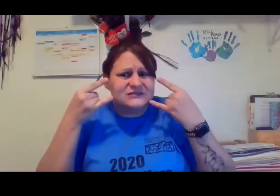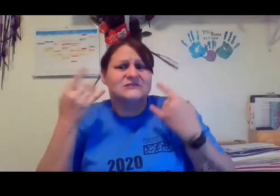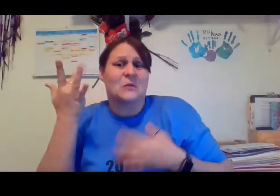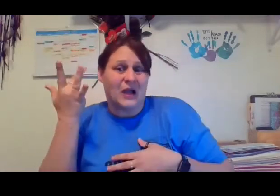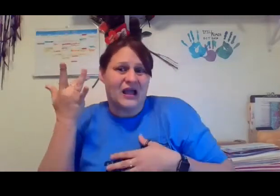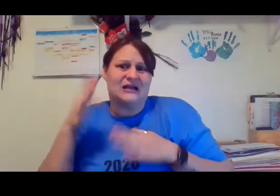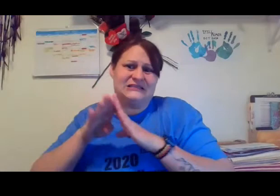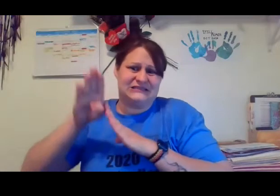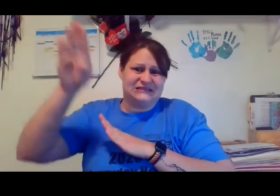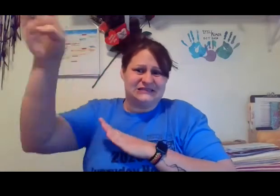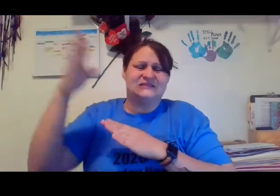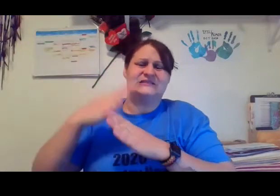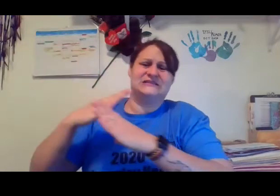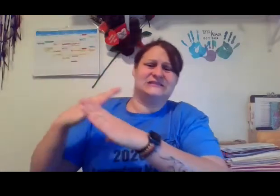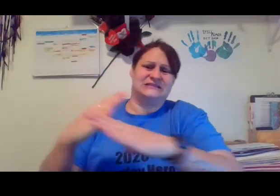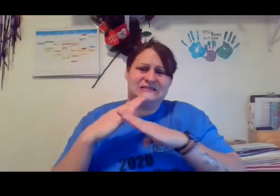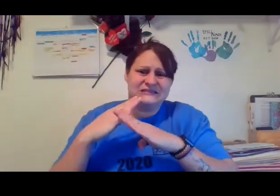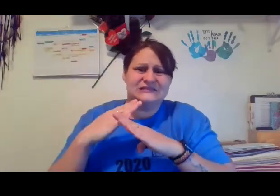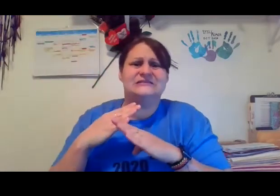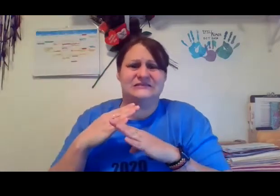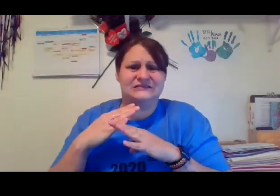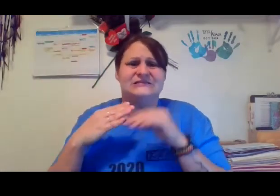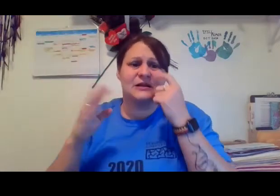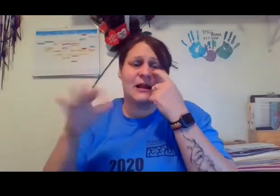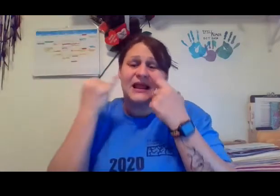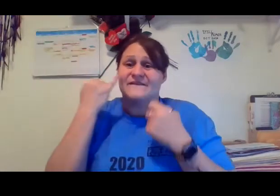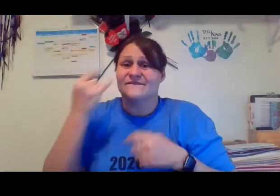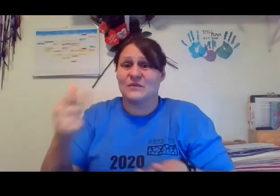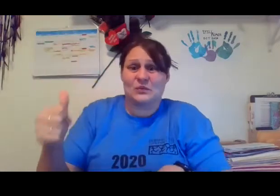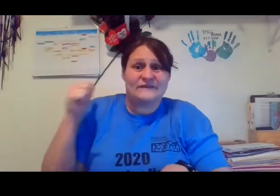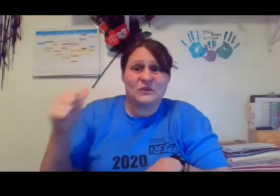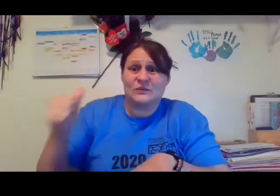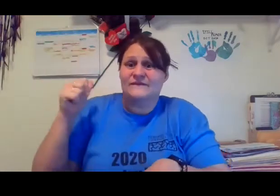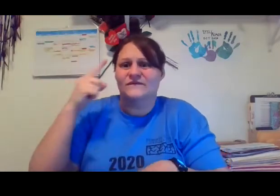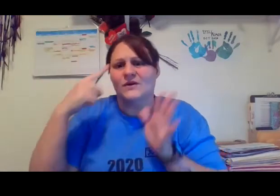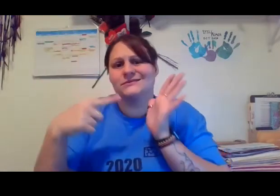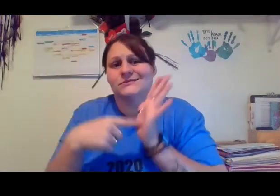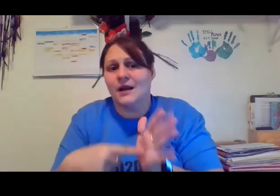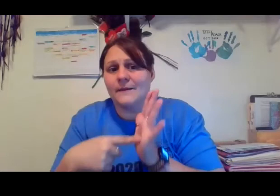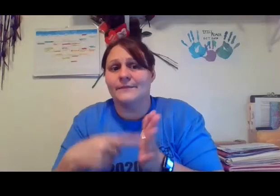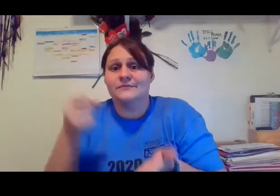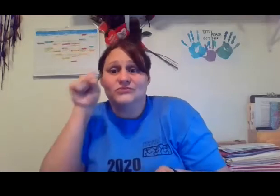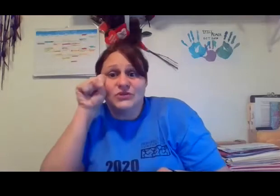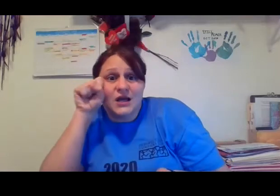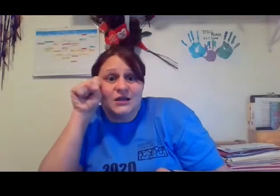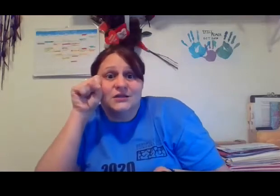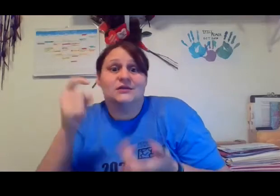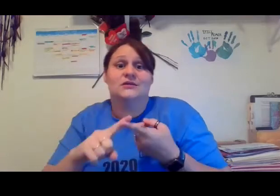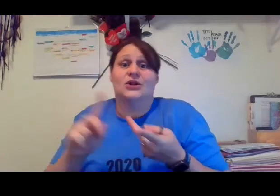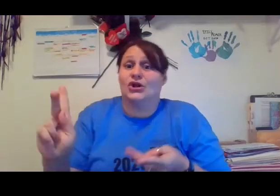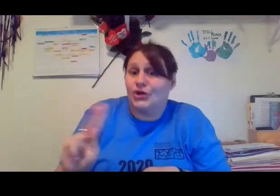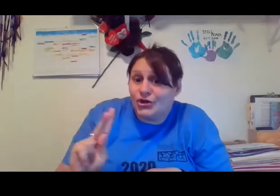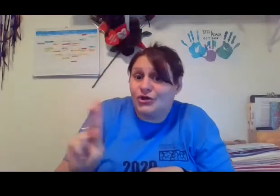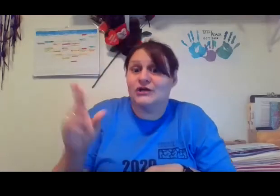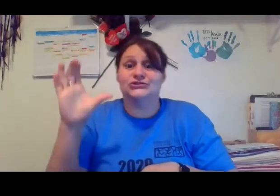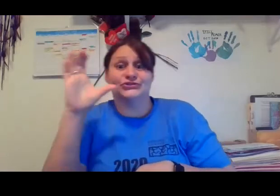them, see if they can tolerate the masks, because as these numbers grow higher and higher and get worse, it'll be safer for